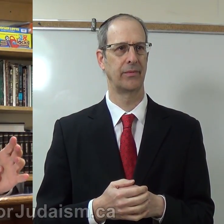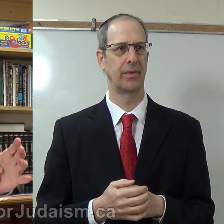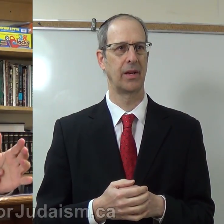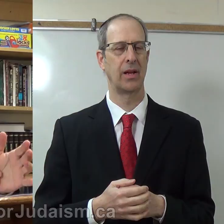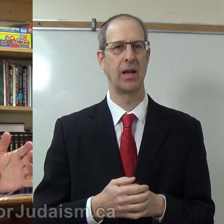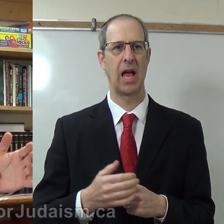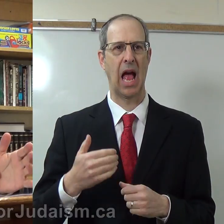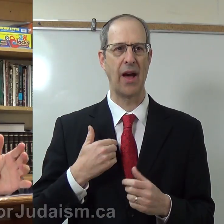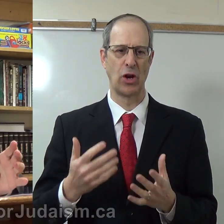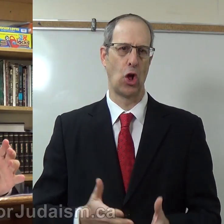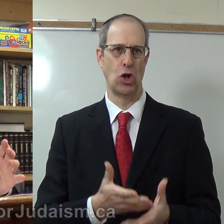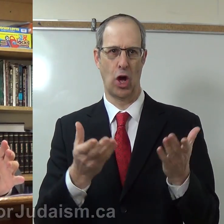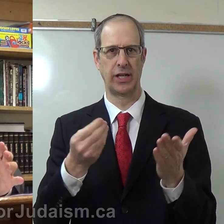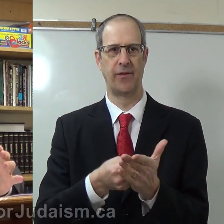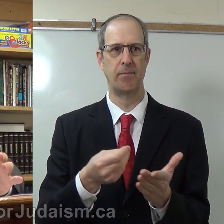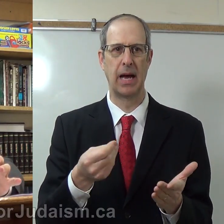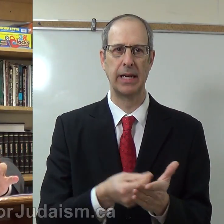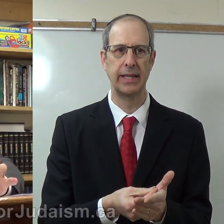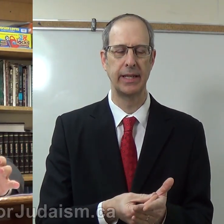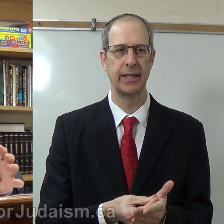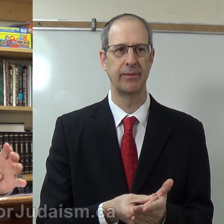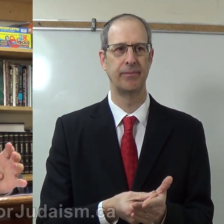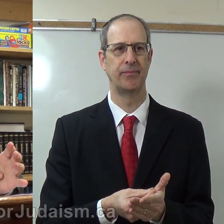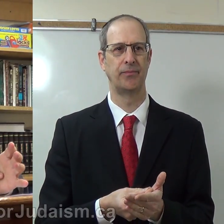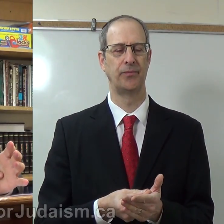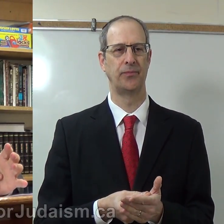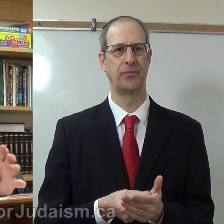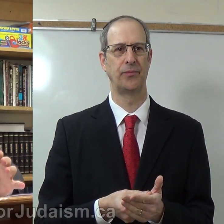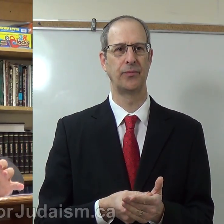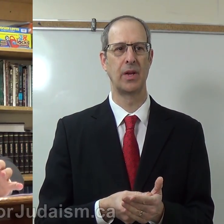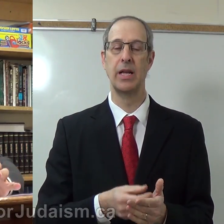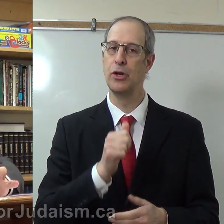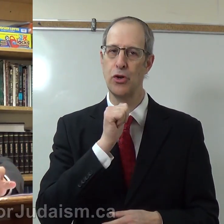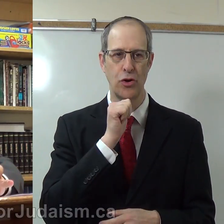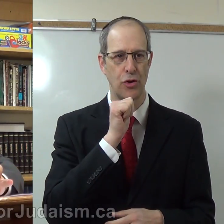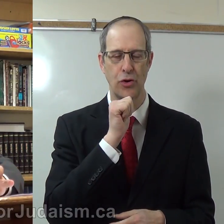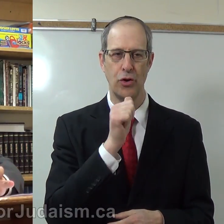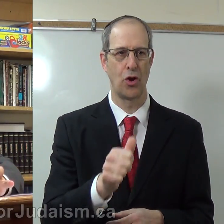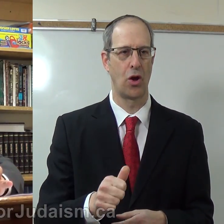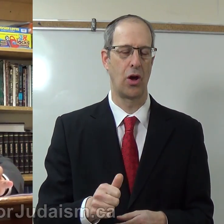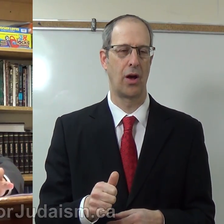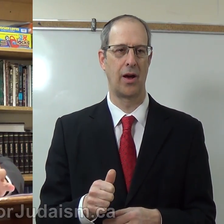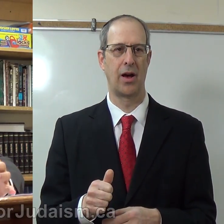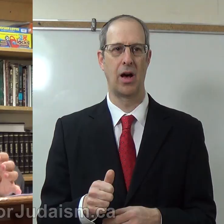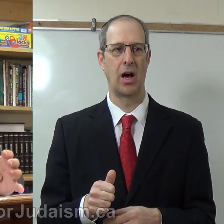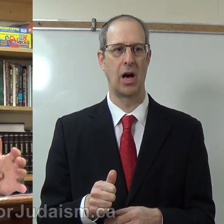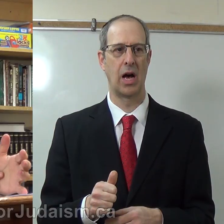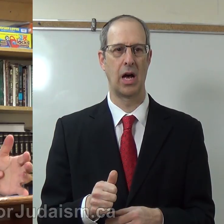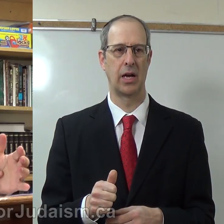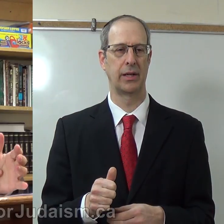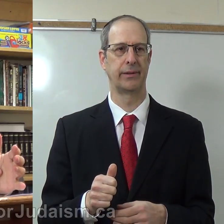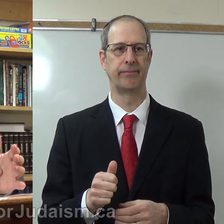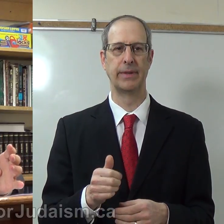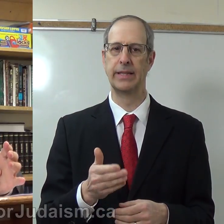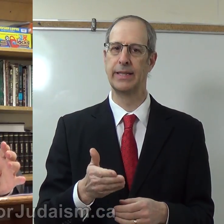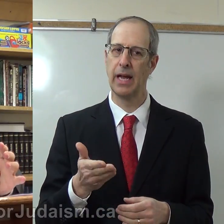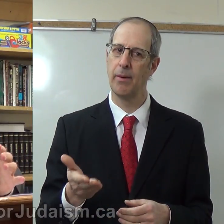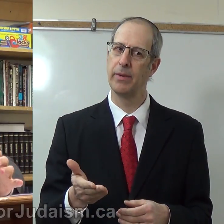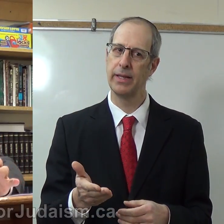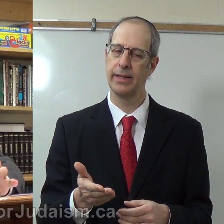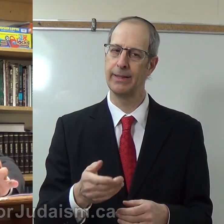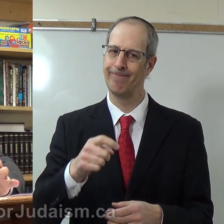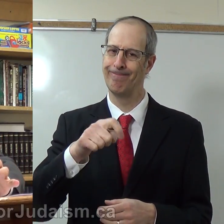Having lots of money is not something that